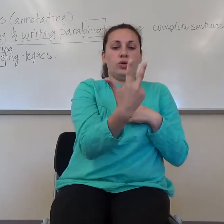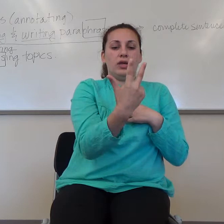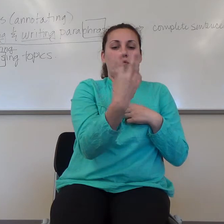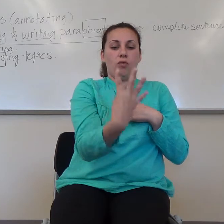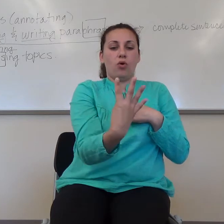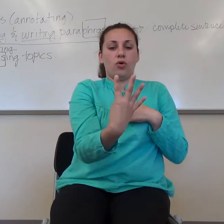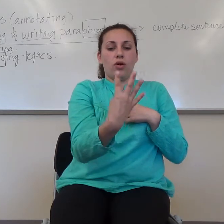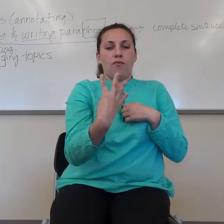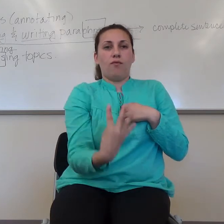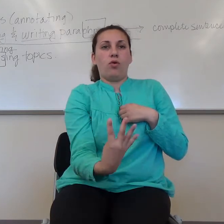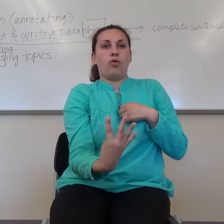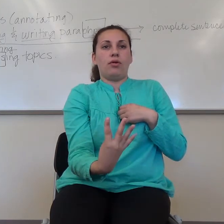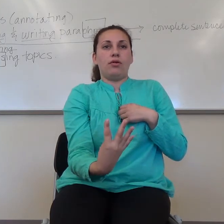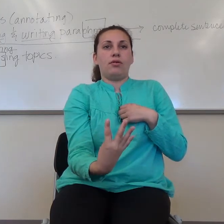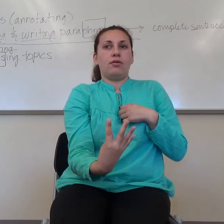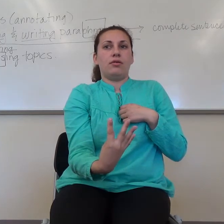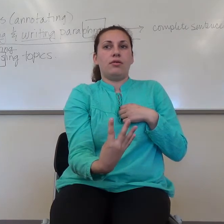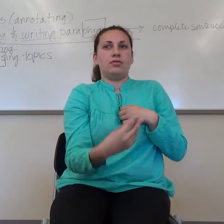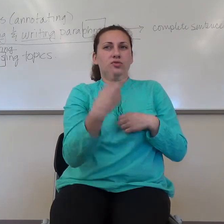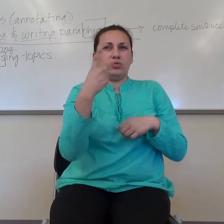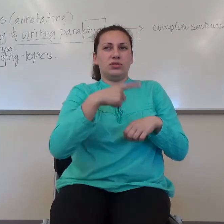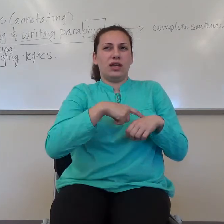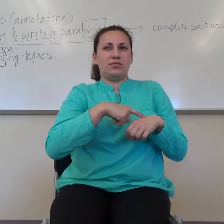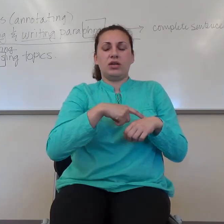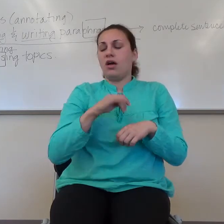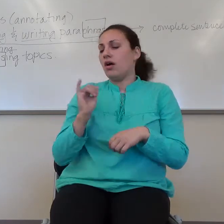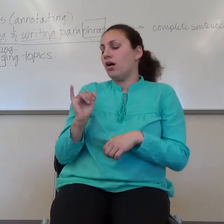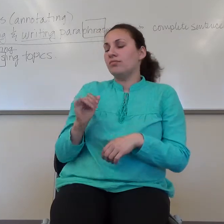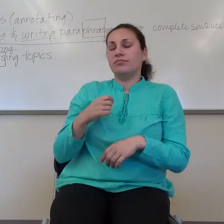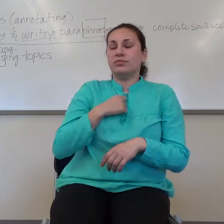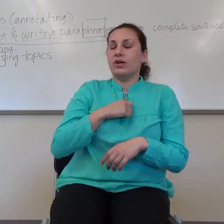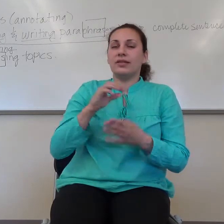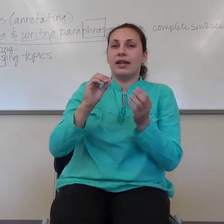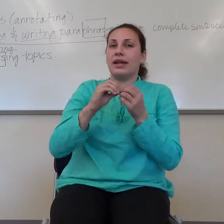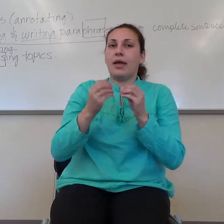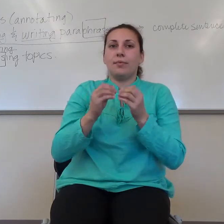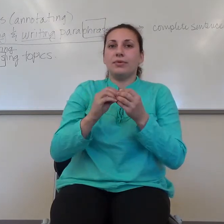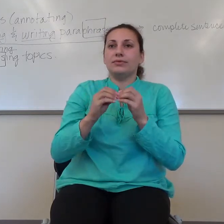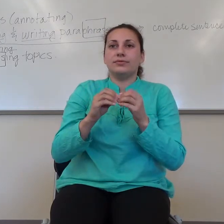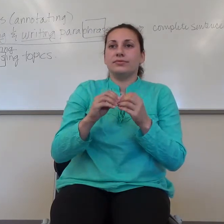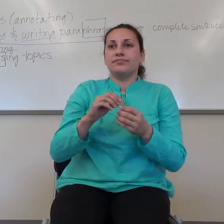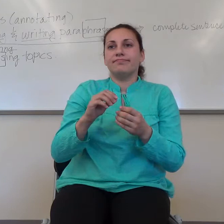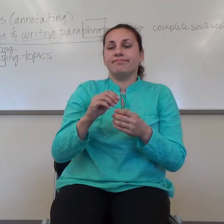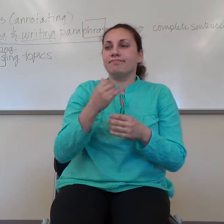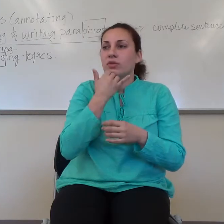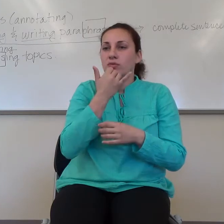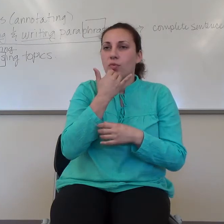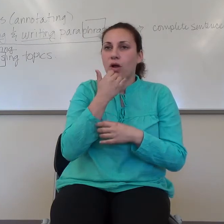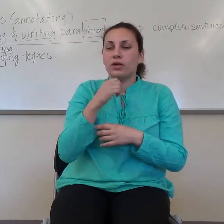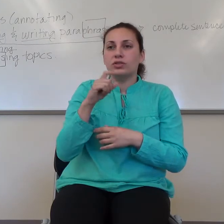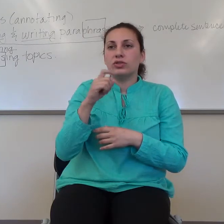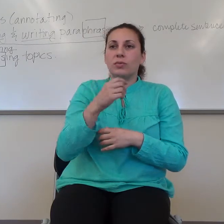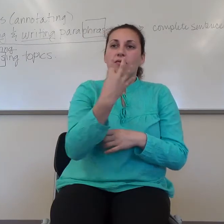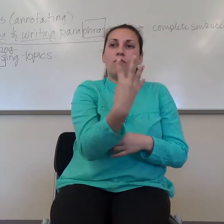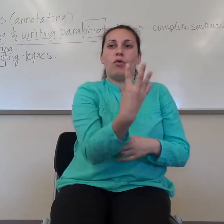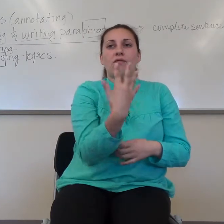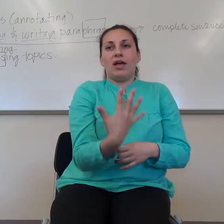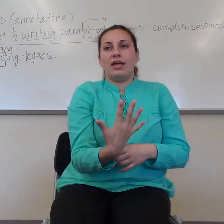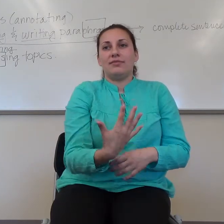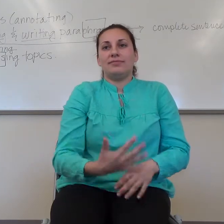Oh, It's just, yeah, it's just a number thing. Yeah, that should be 5 on the back. Yeah, I pick them out from